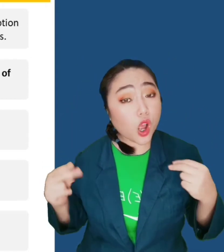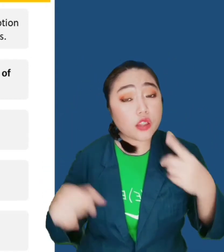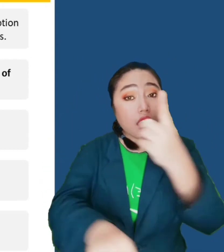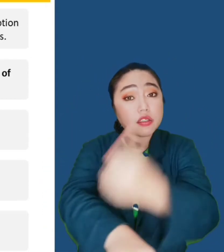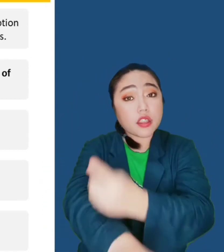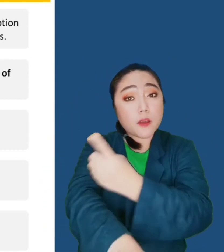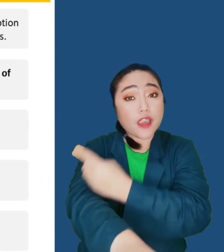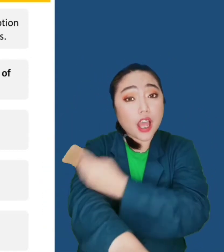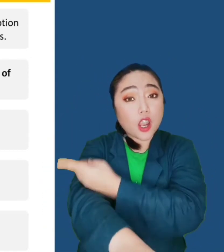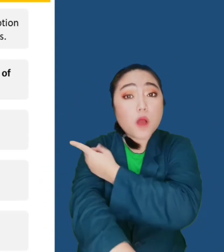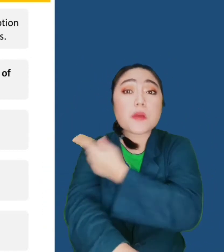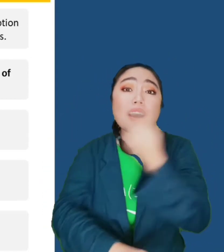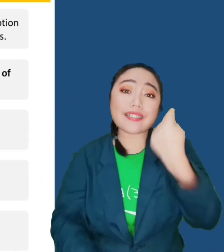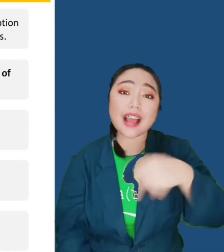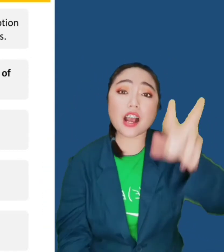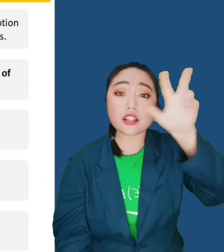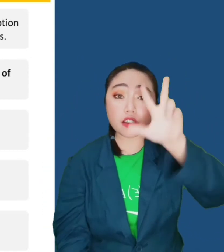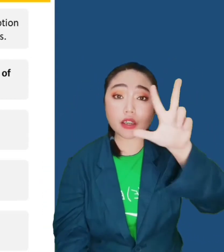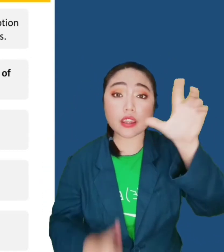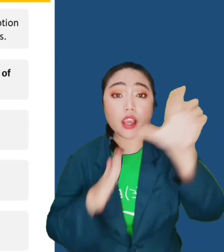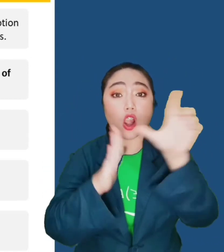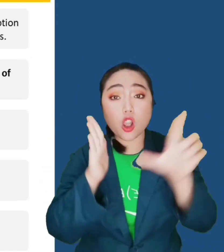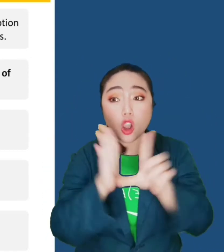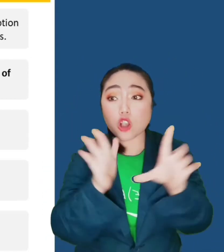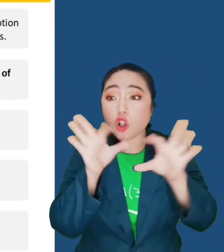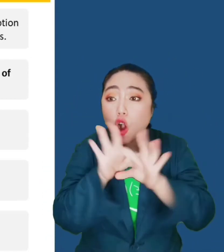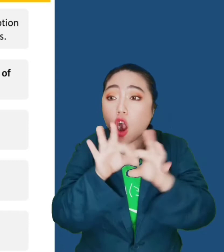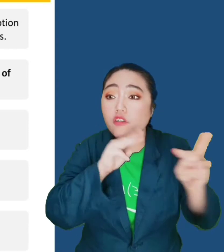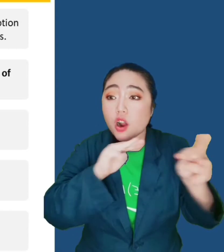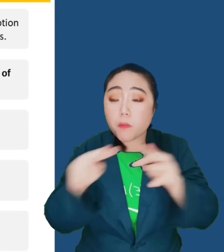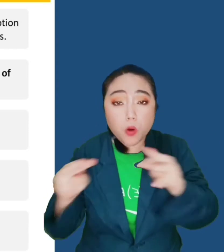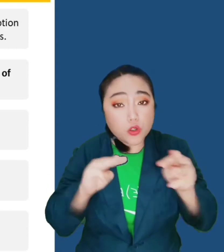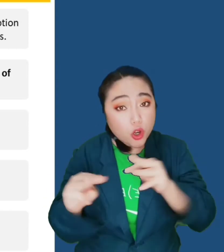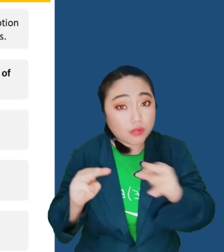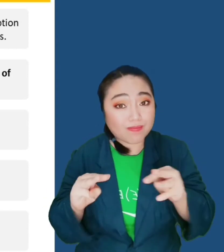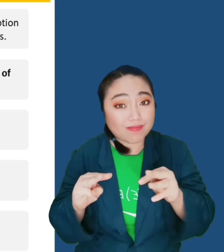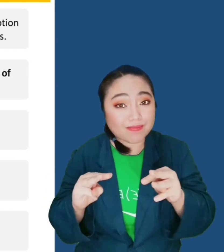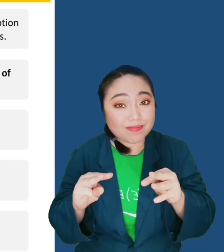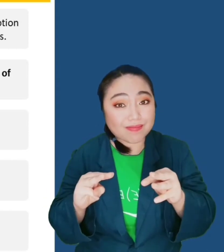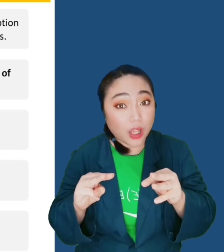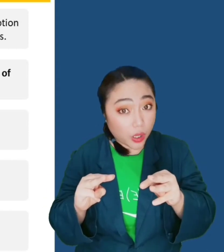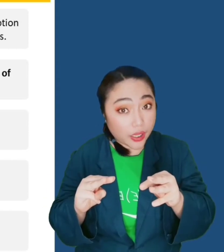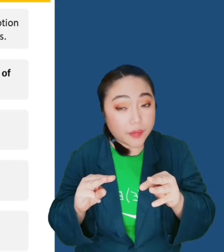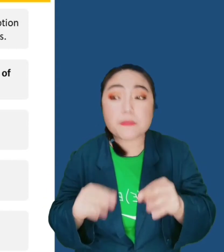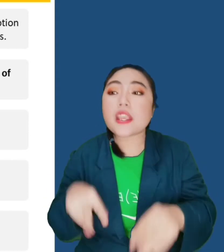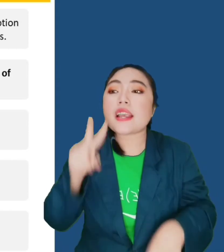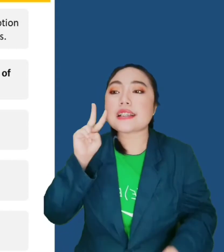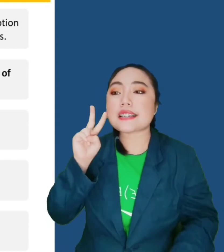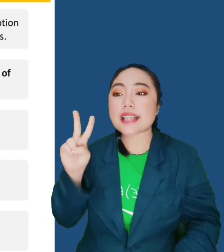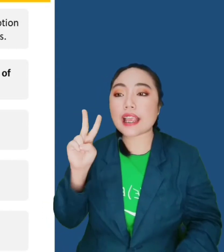Sir Isaac Newton developed the 3 laws of motion.